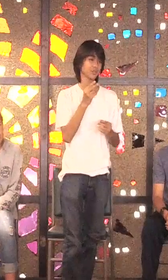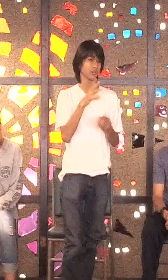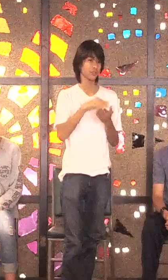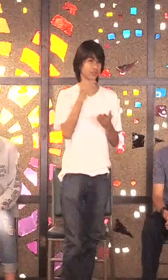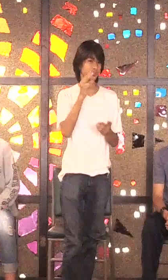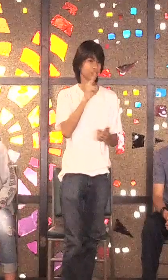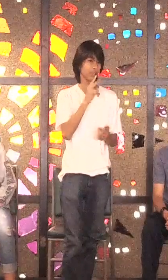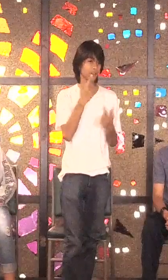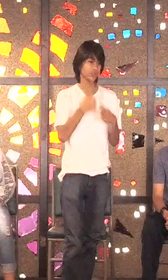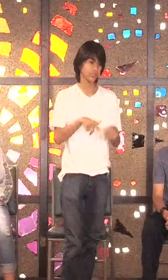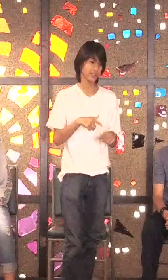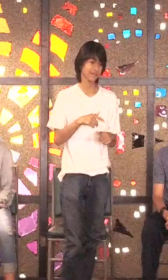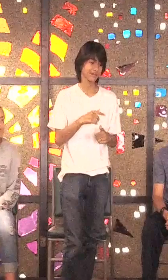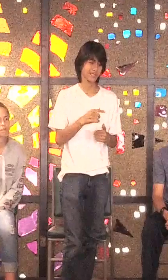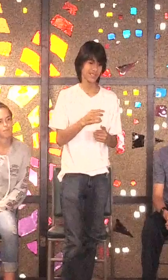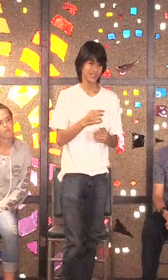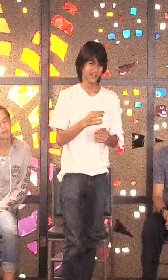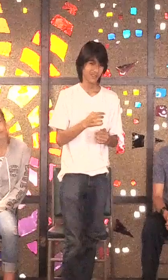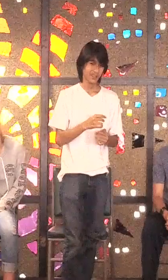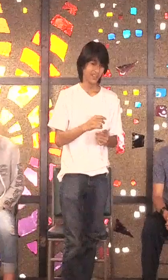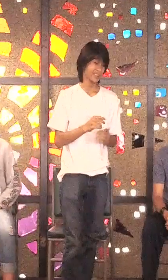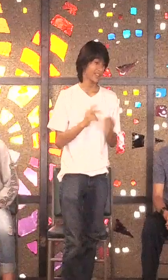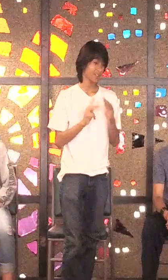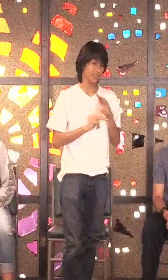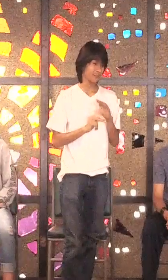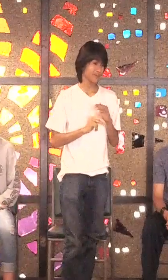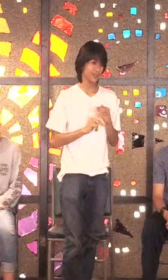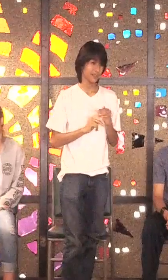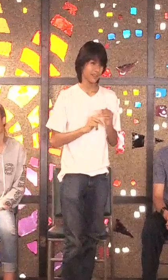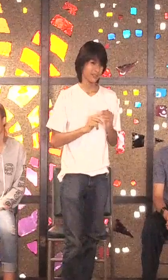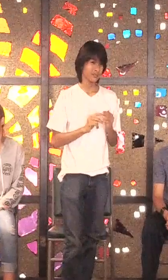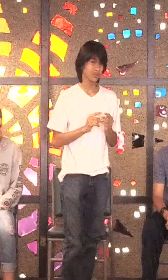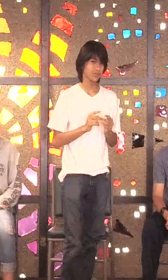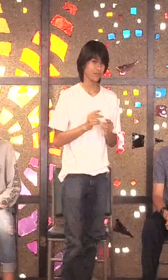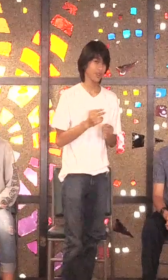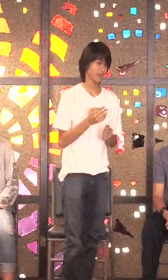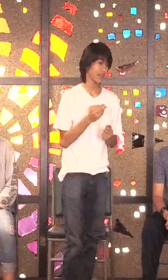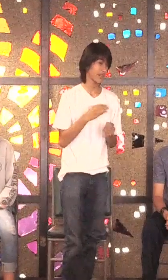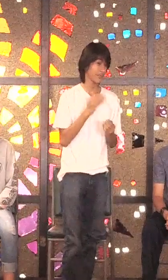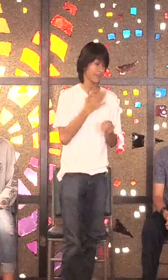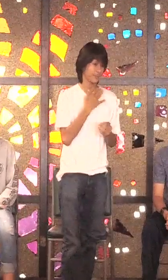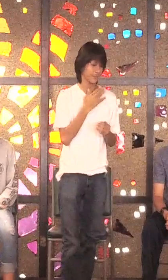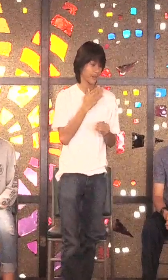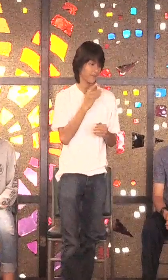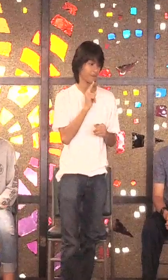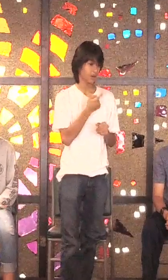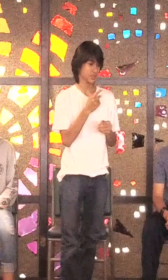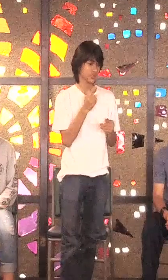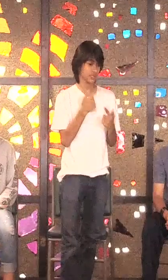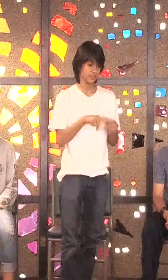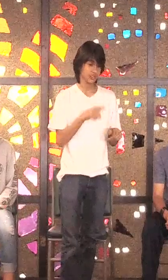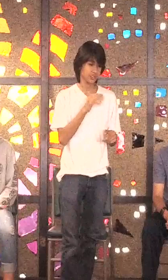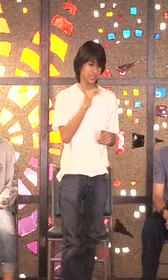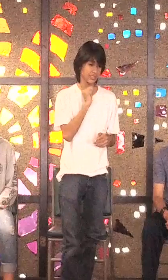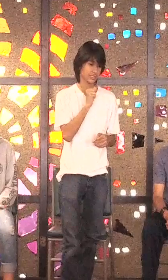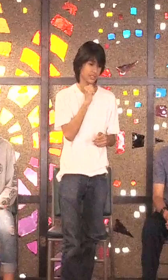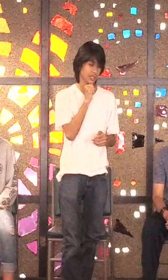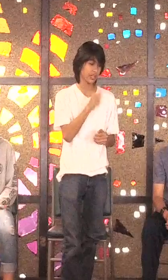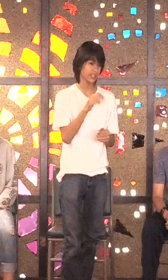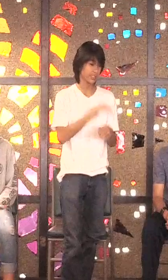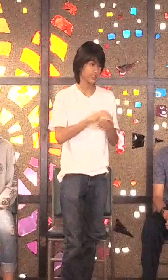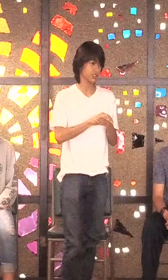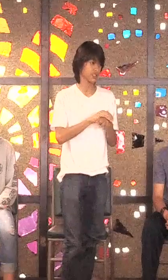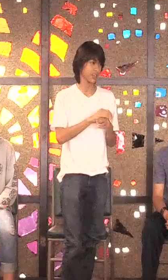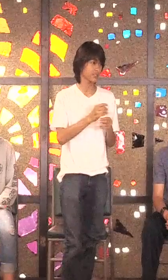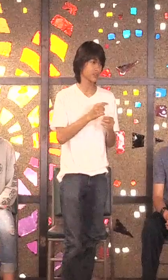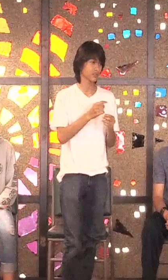I had to learn two languages and kindergarten. Due to the fact my first language is